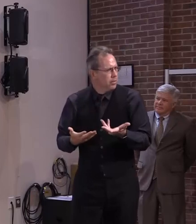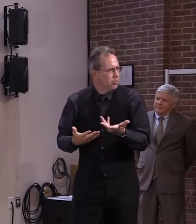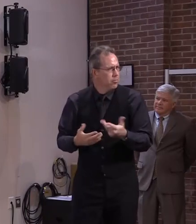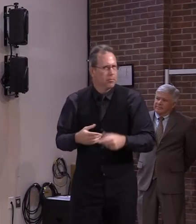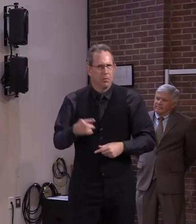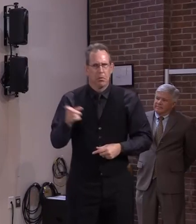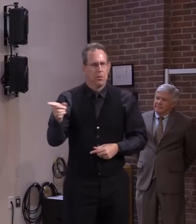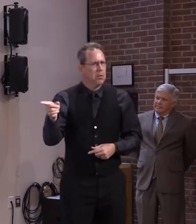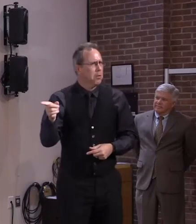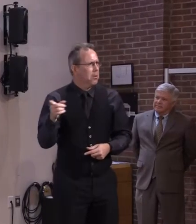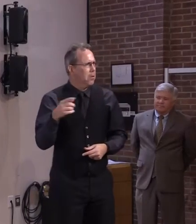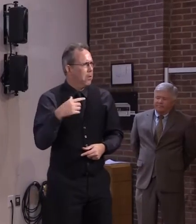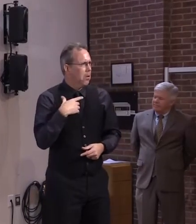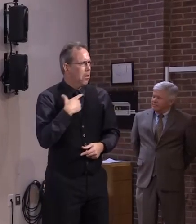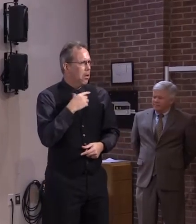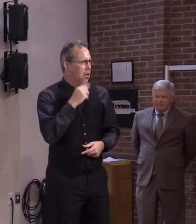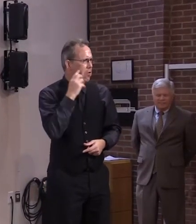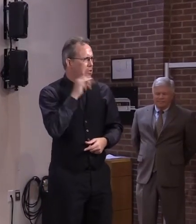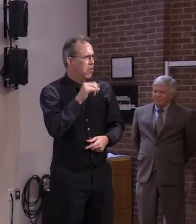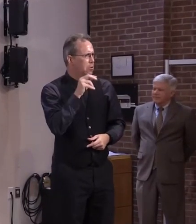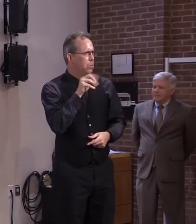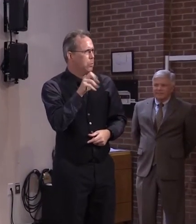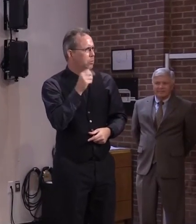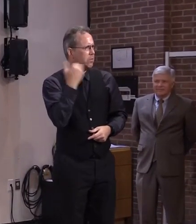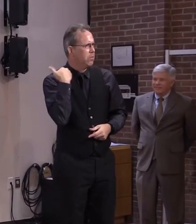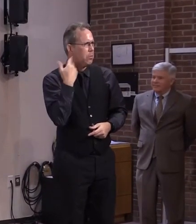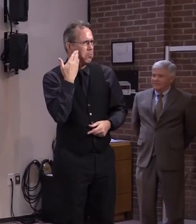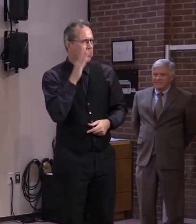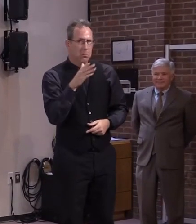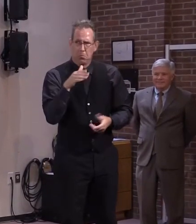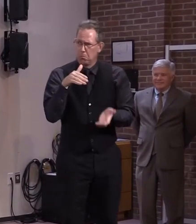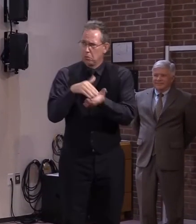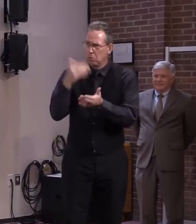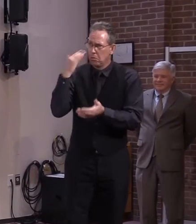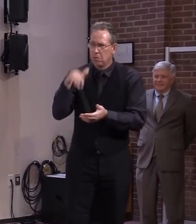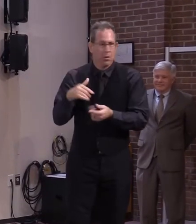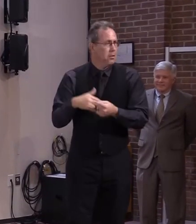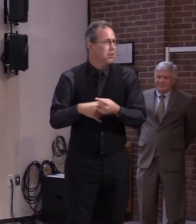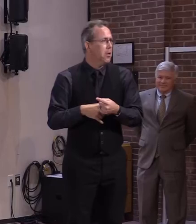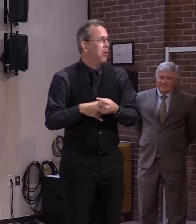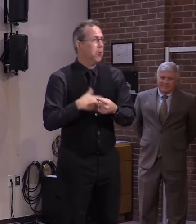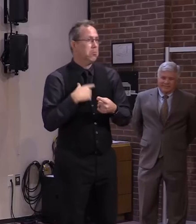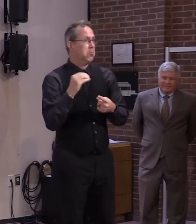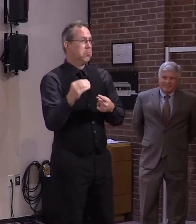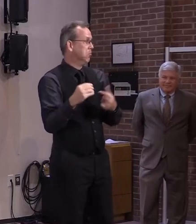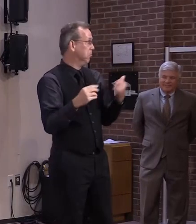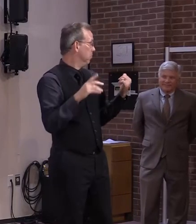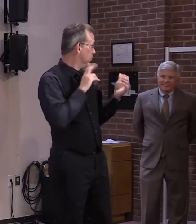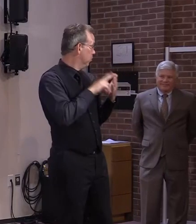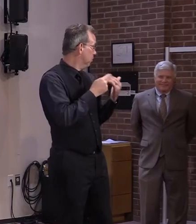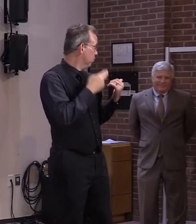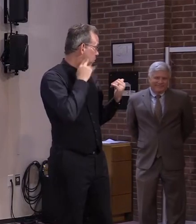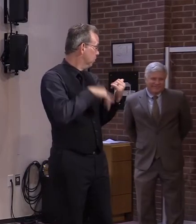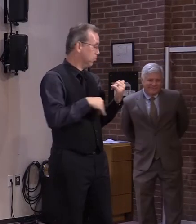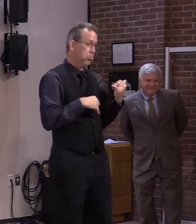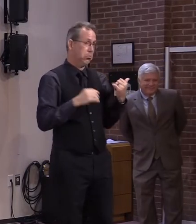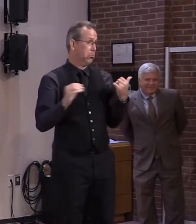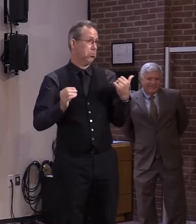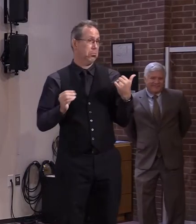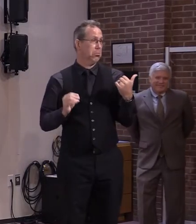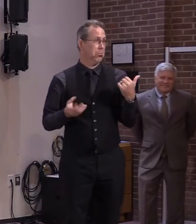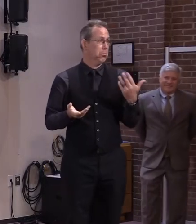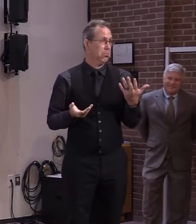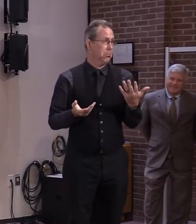this either. Secretary Smith has not either. Uh-huh. Is anyone in the room? Perhaps I could forward